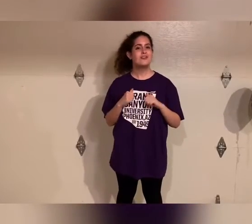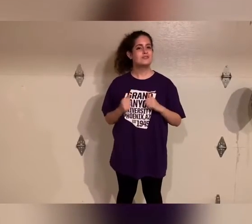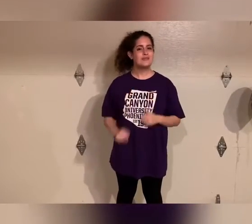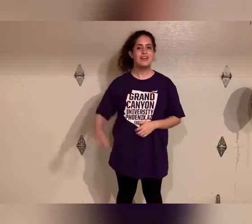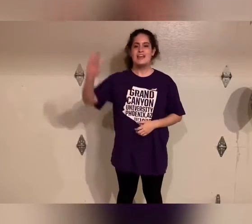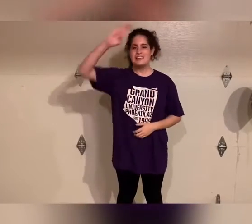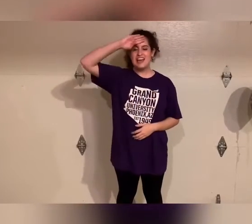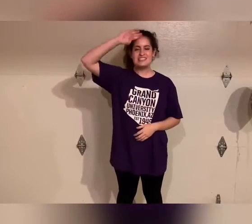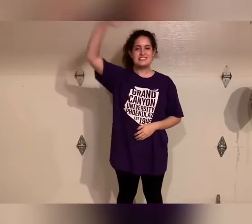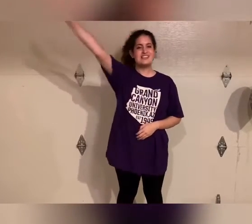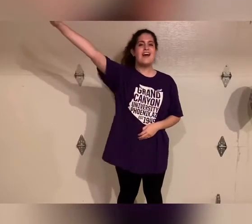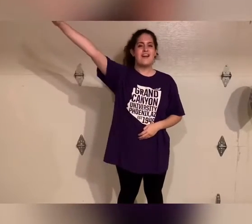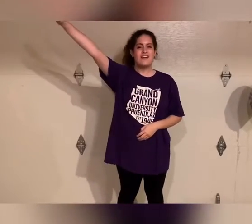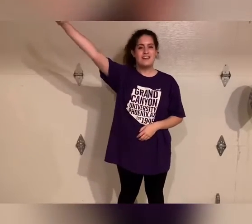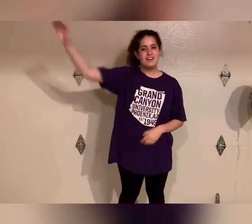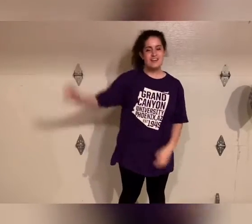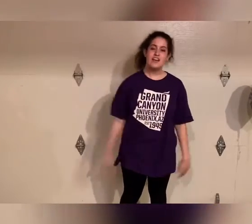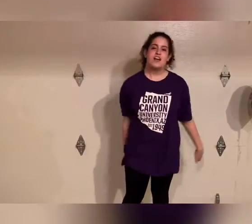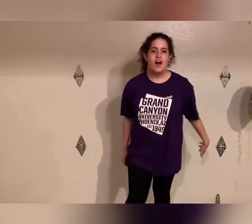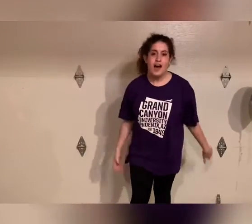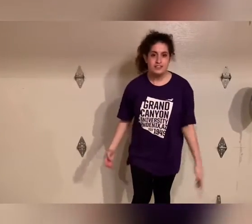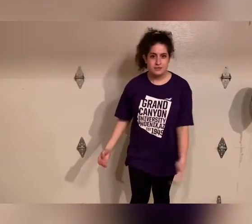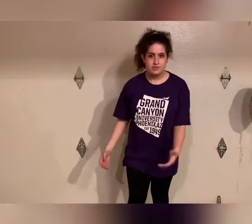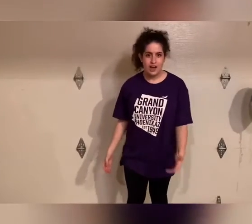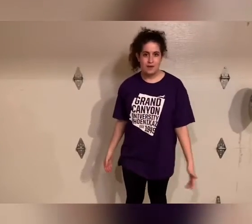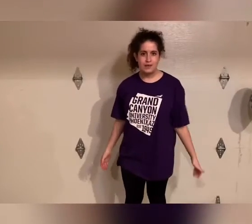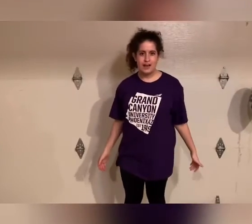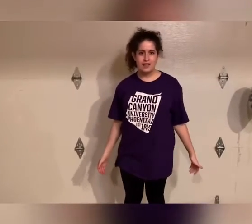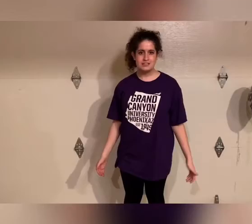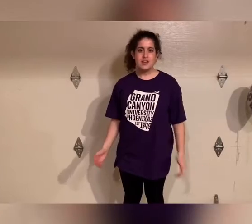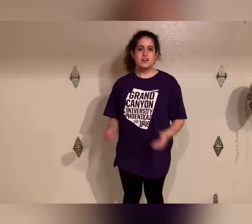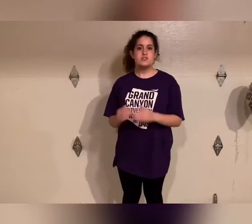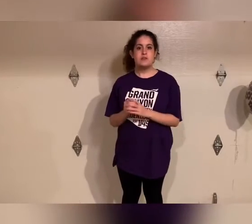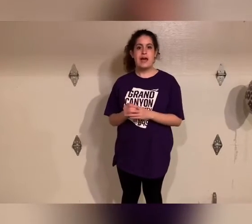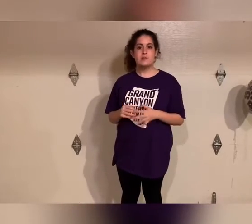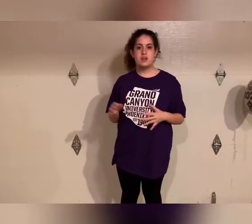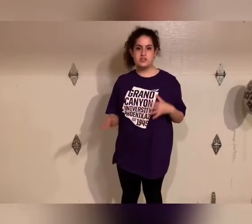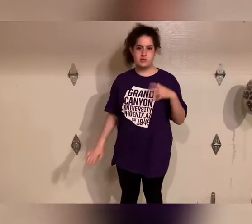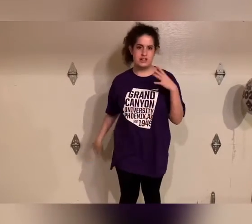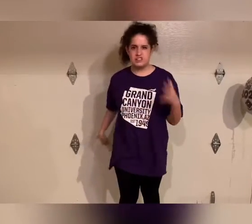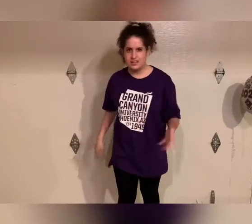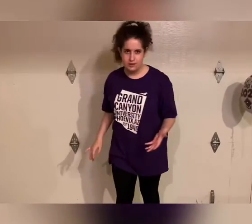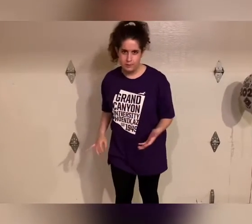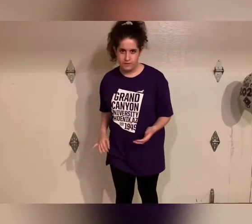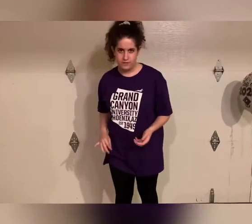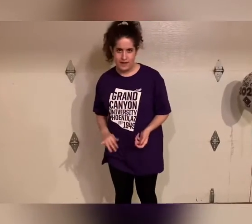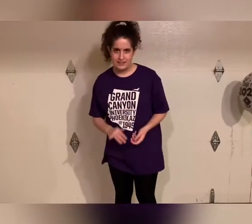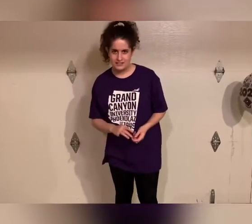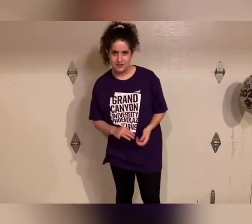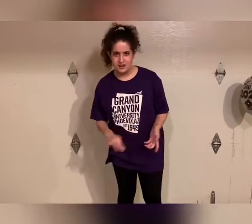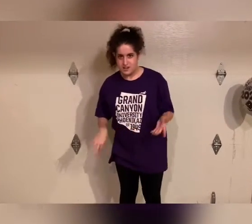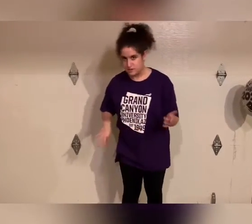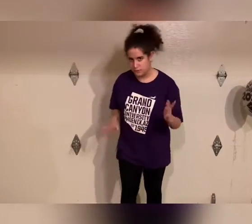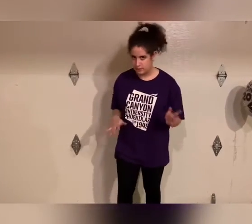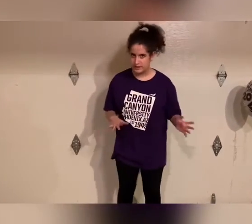army. Yes, sir! Awesome job, guys! So now we're going to do it a little bit faster. So everybody get